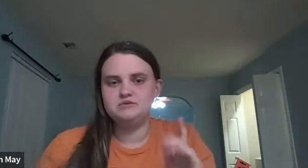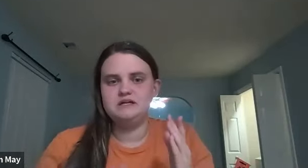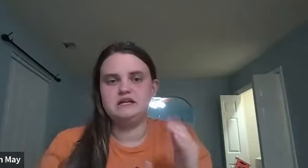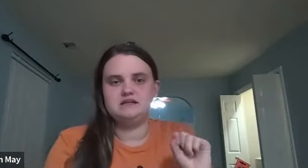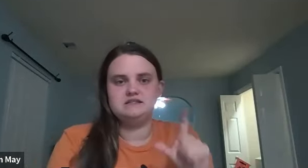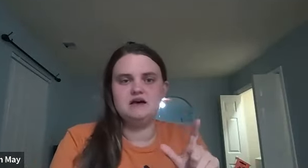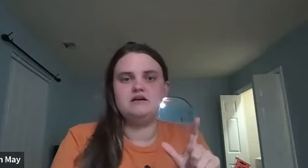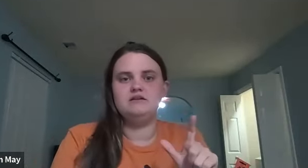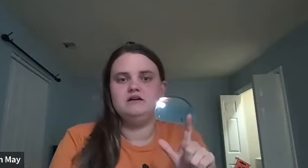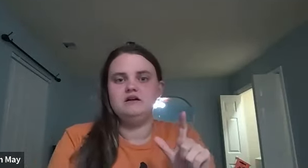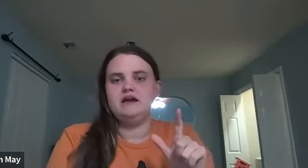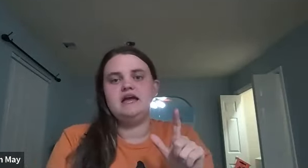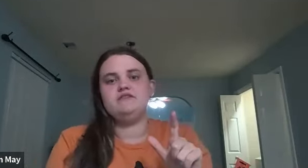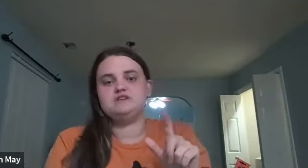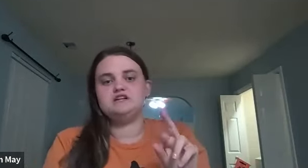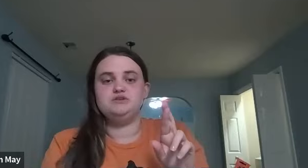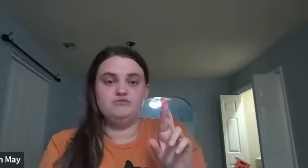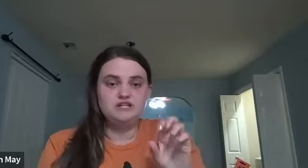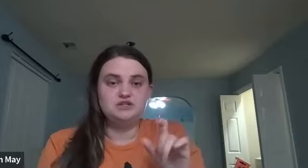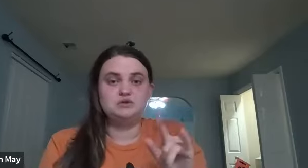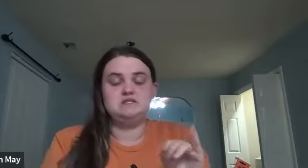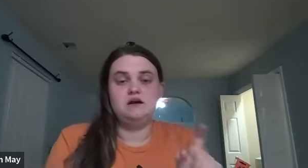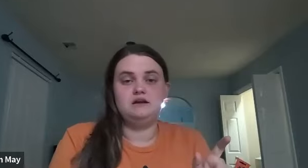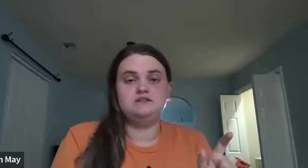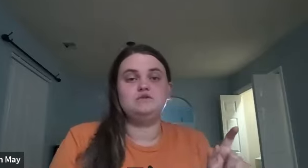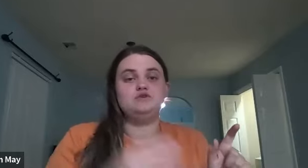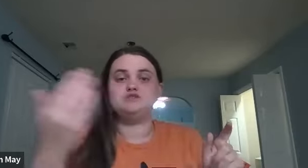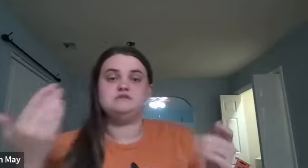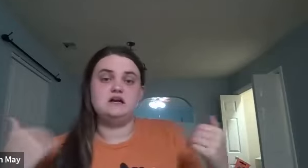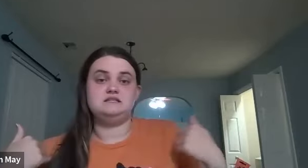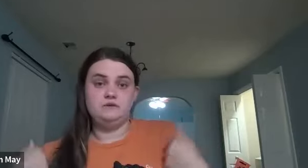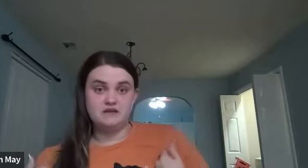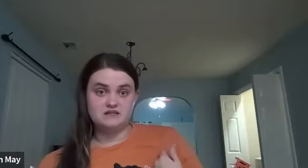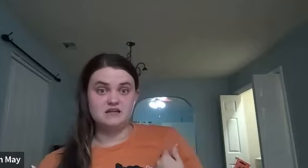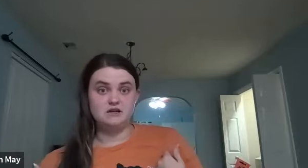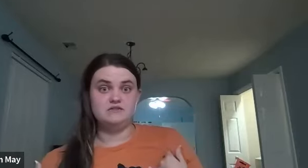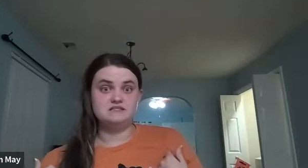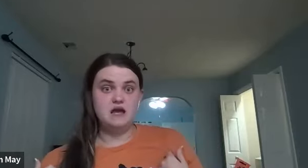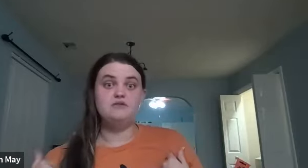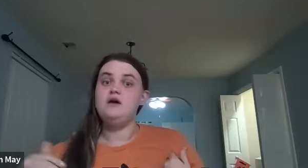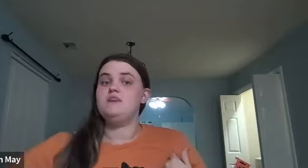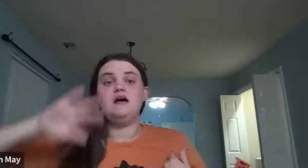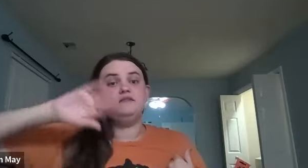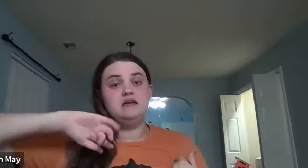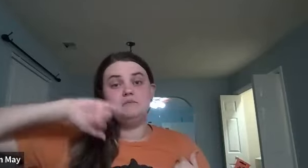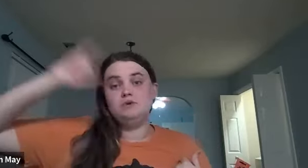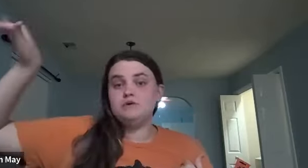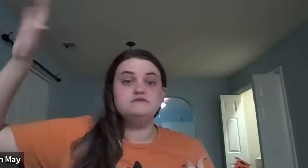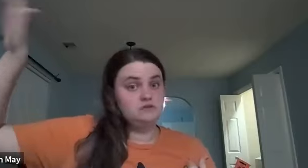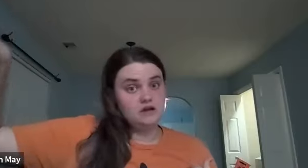between ASL, and there's actually regional signs. So there's certain signs that we may sign here in the South that they up north do not